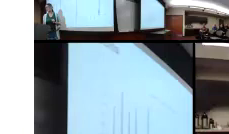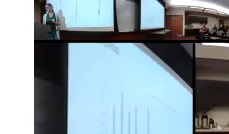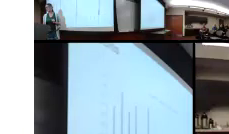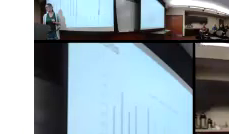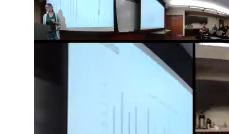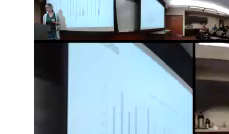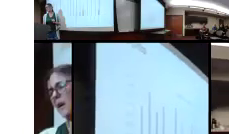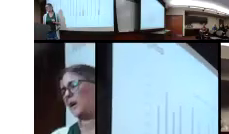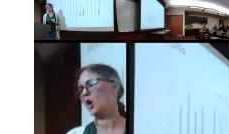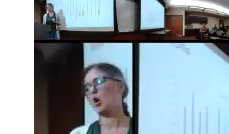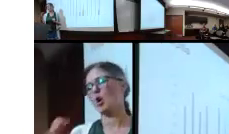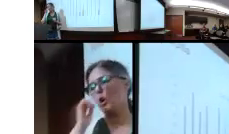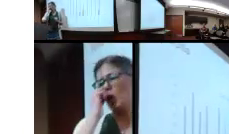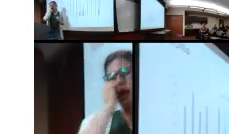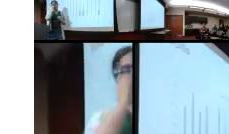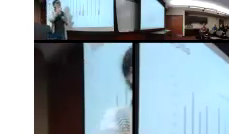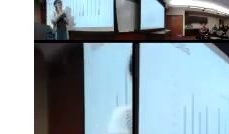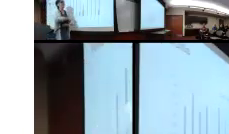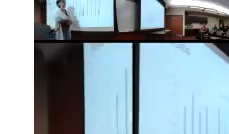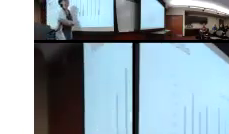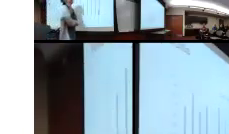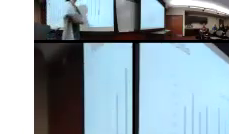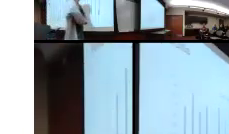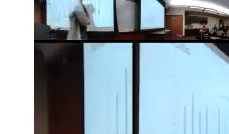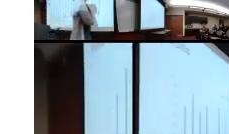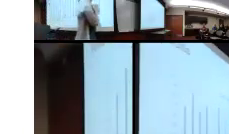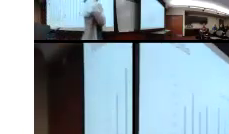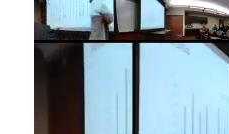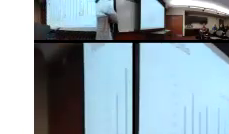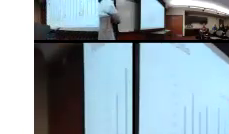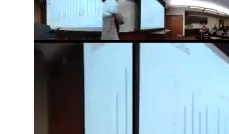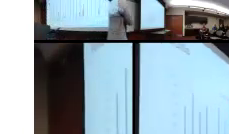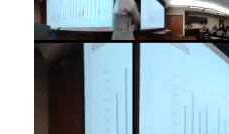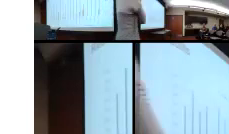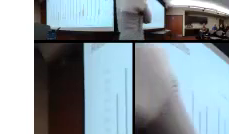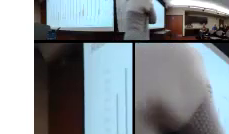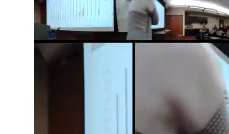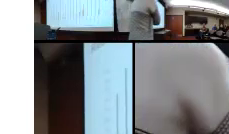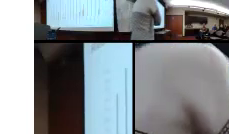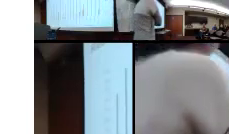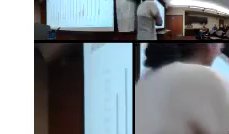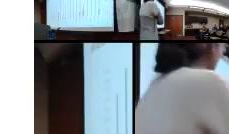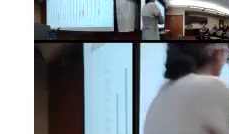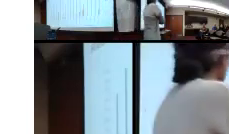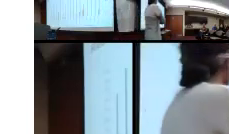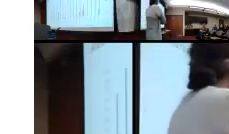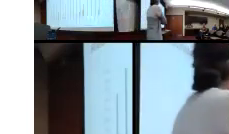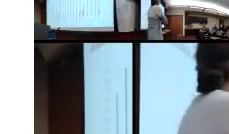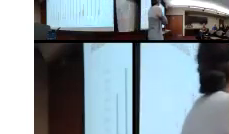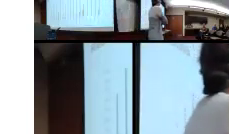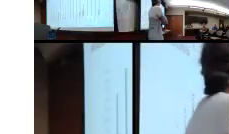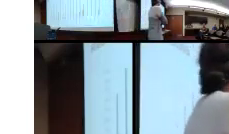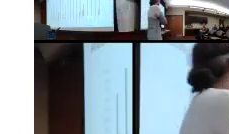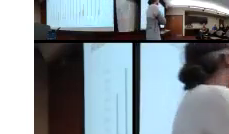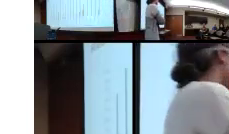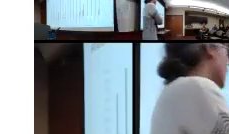same? Would you see the same number of zero and apra initial mentions? No, my feeling is not